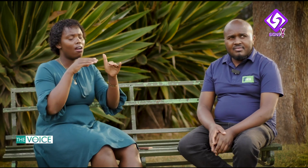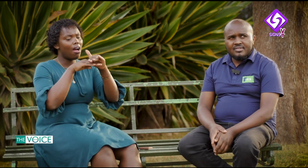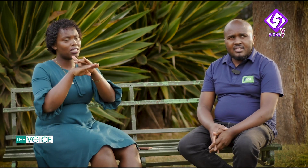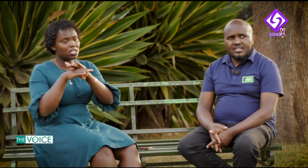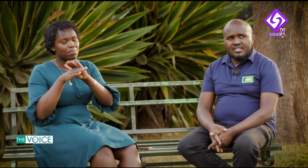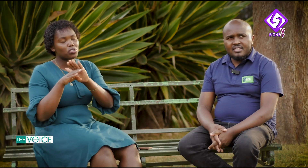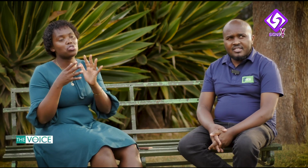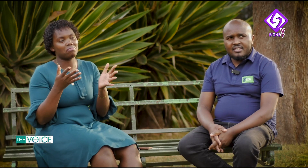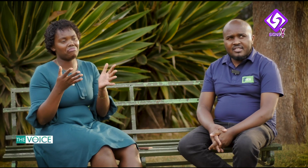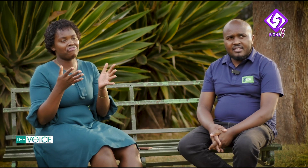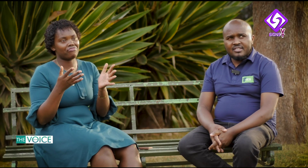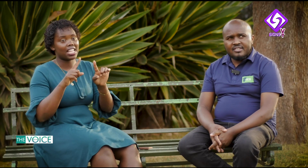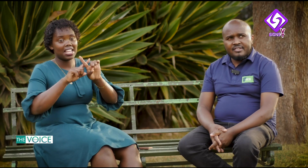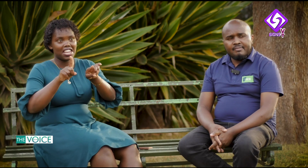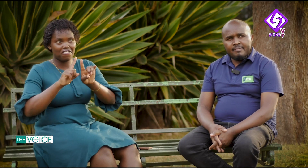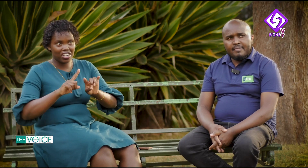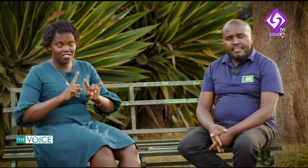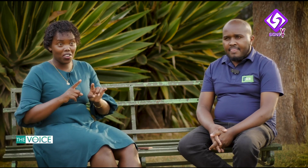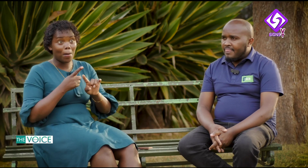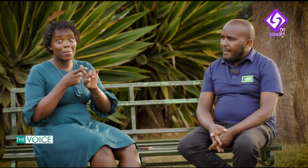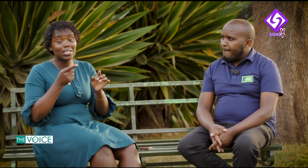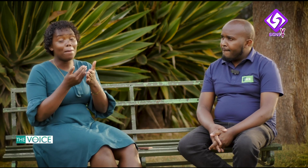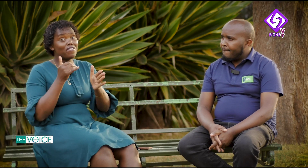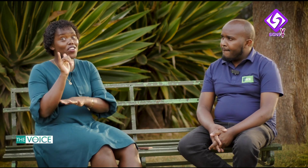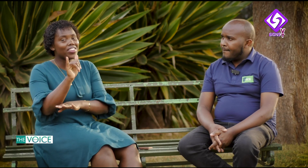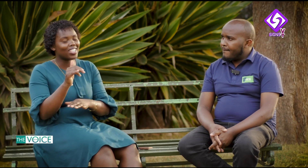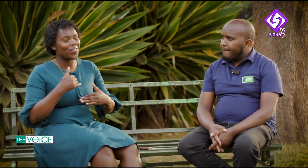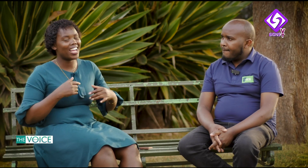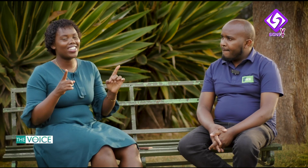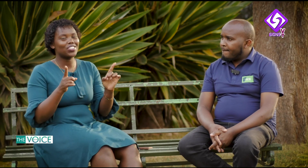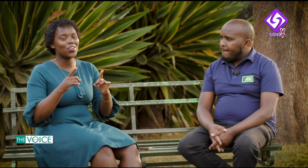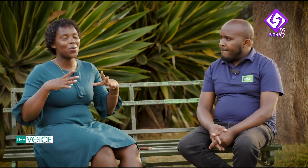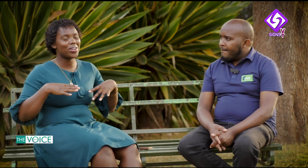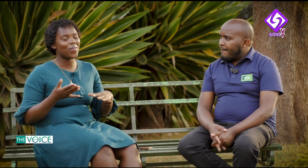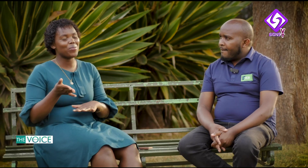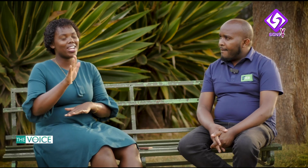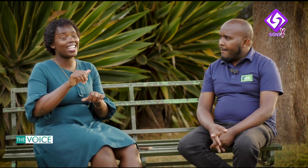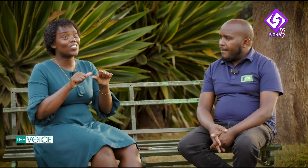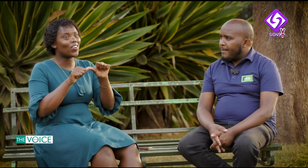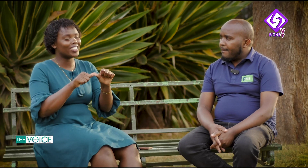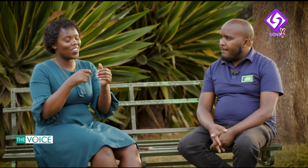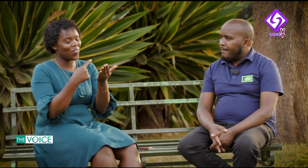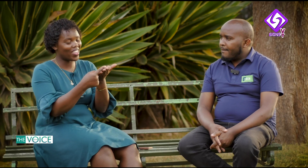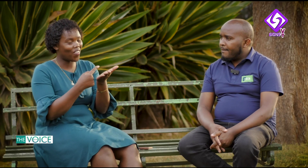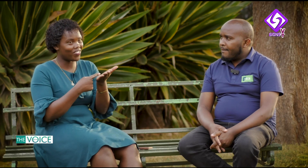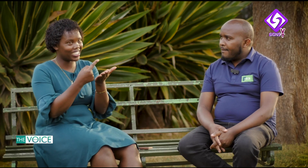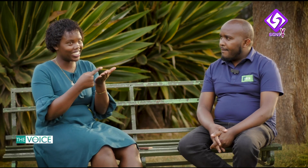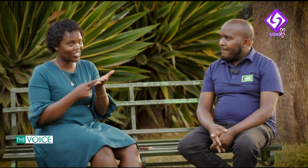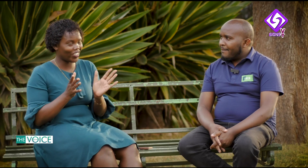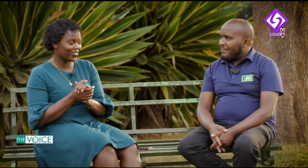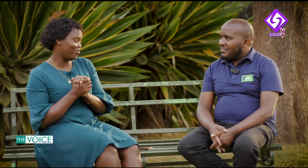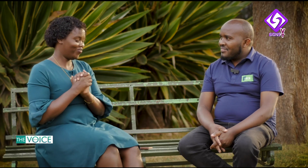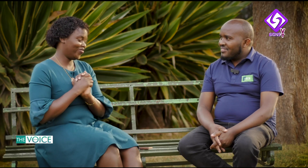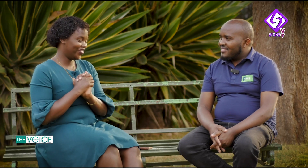and also easing the access for the banks. With that, we will take a commercial break. We